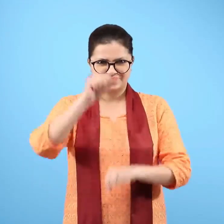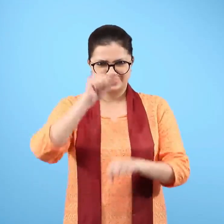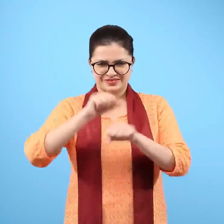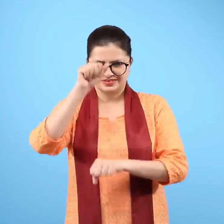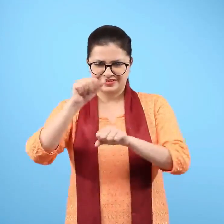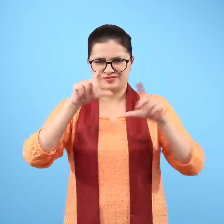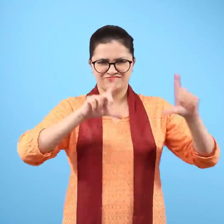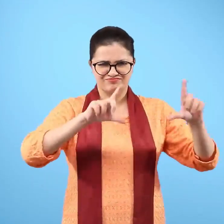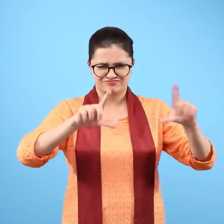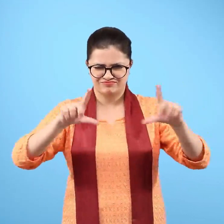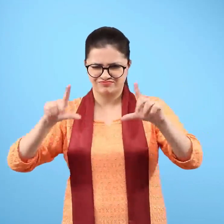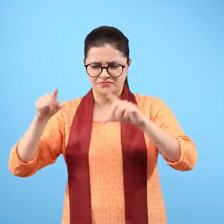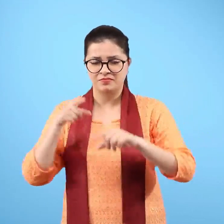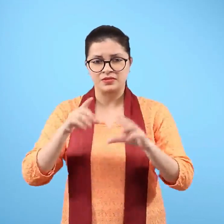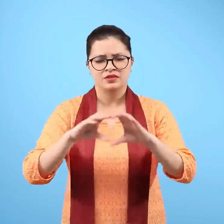Display board in 1st.